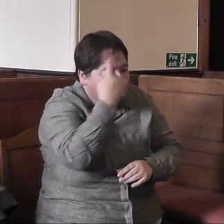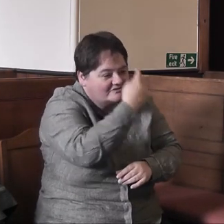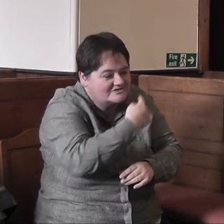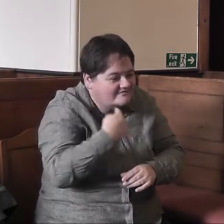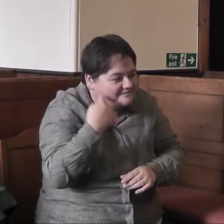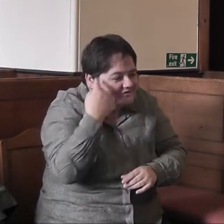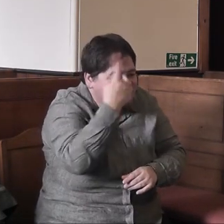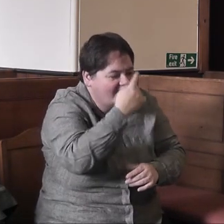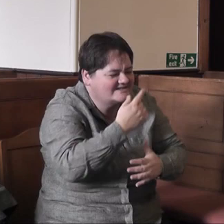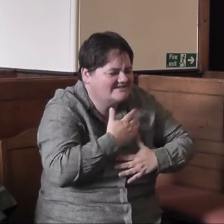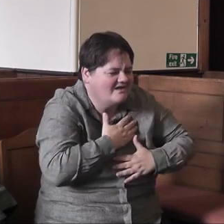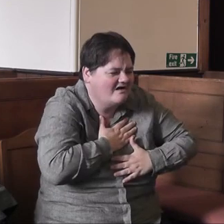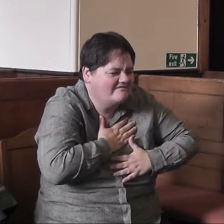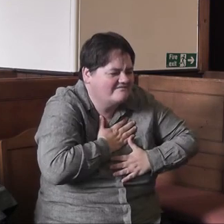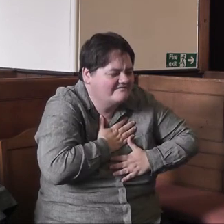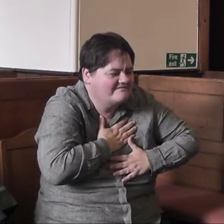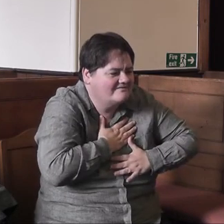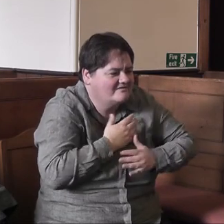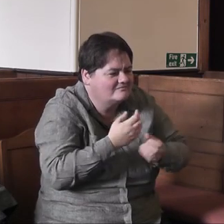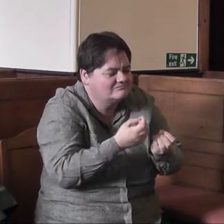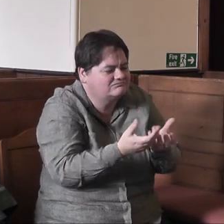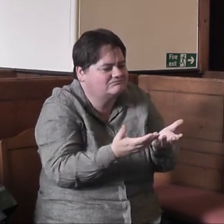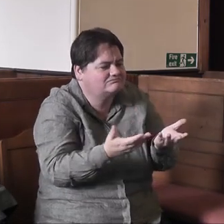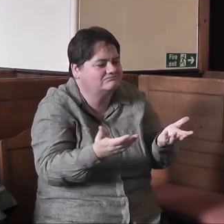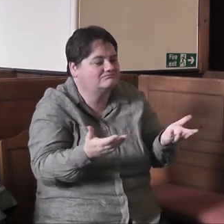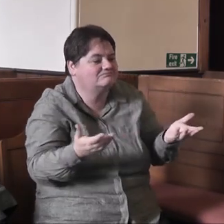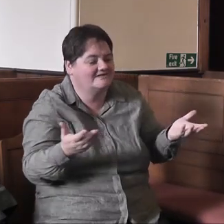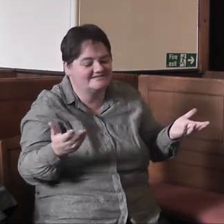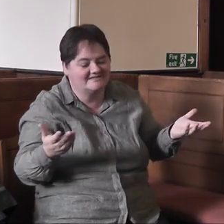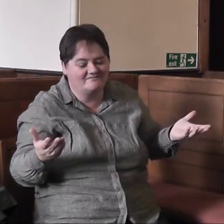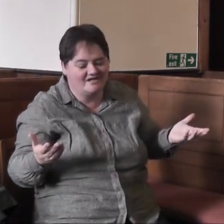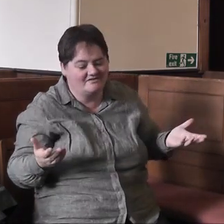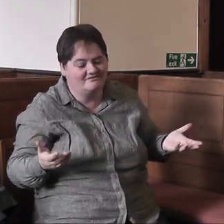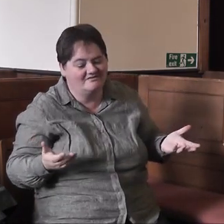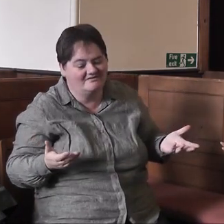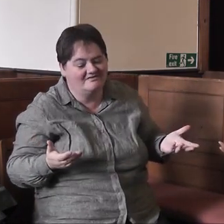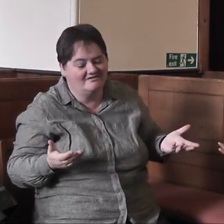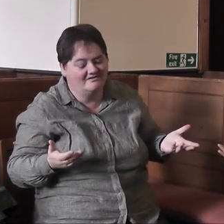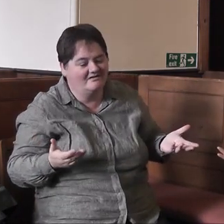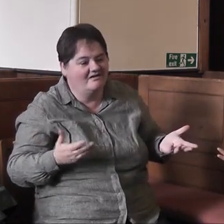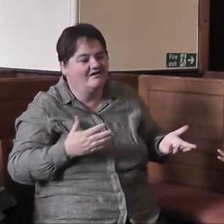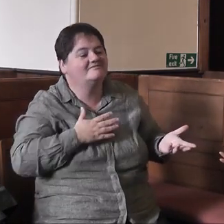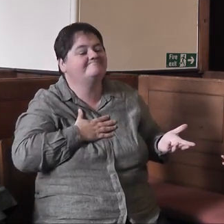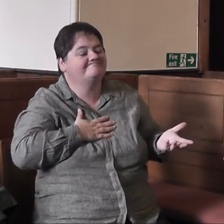so from your face, love is given out.